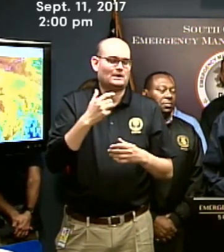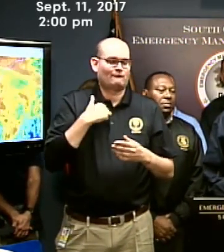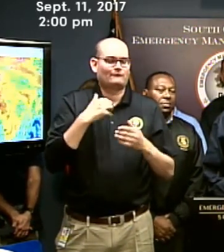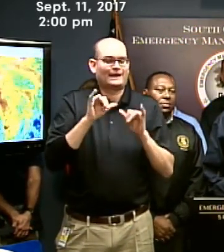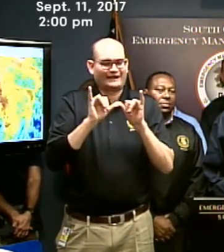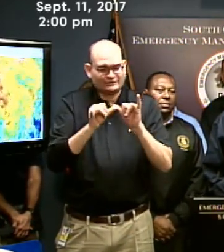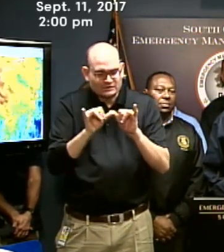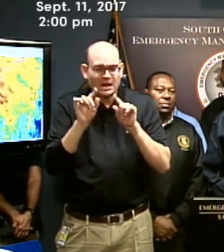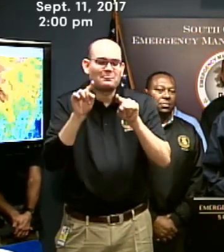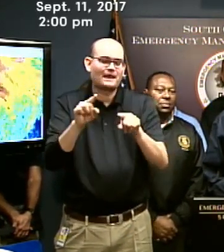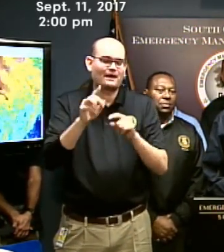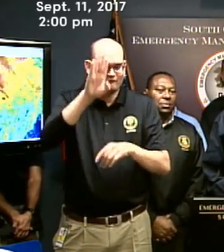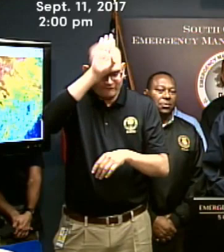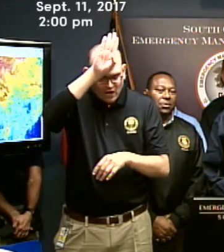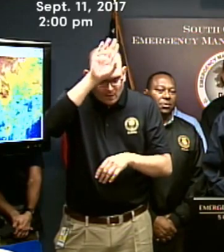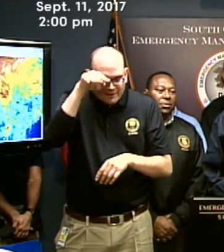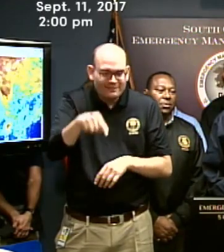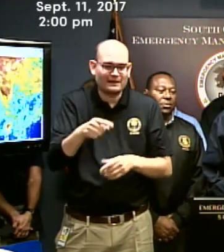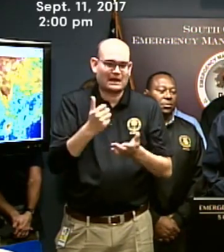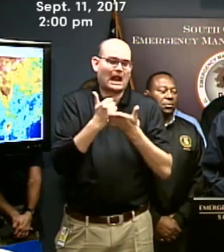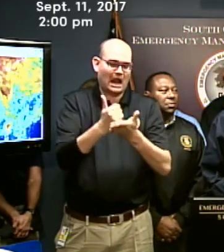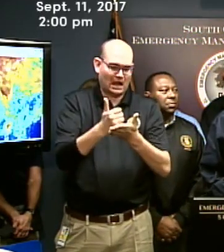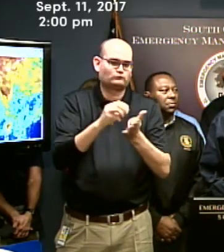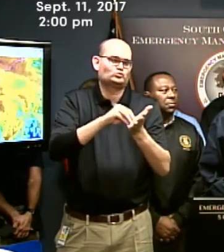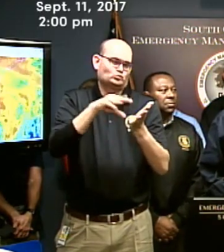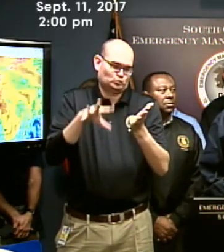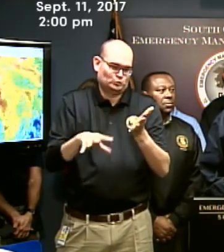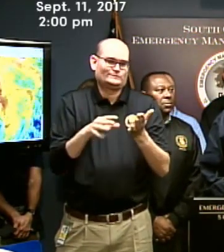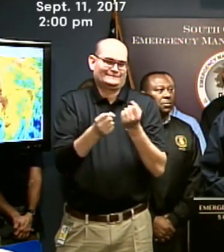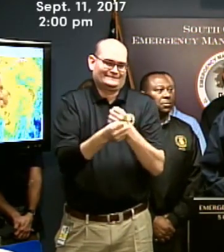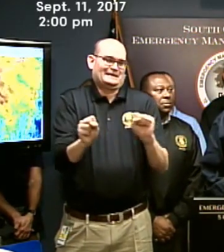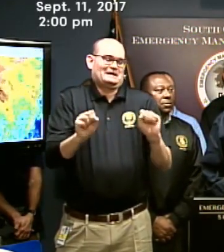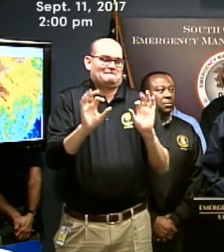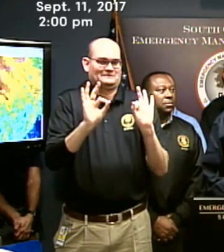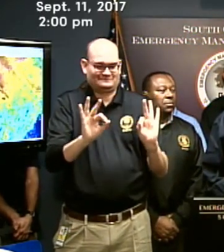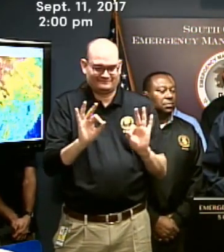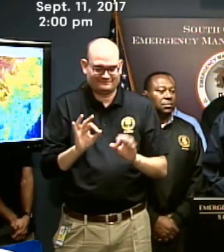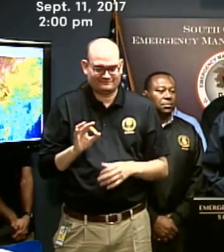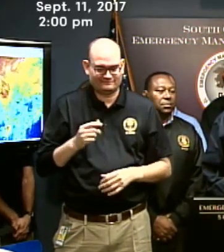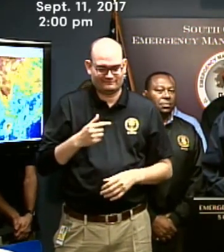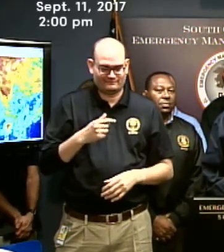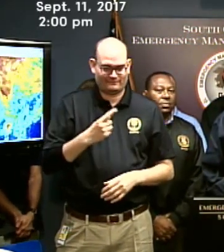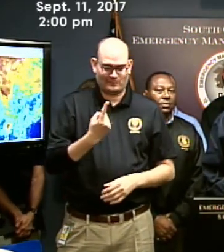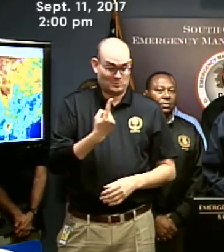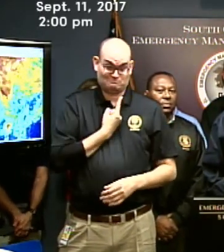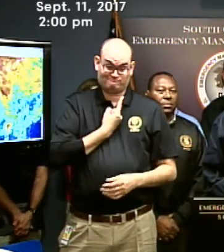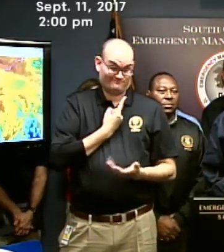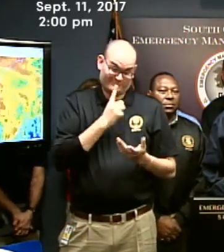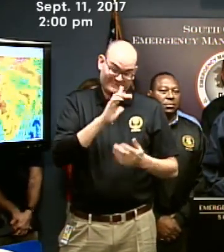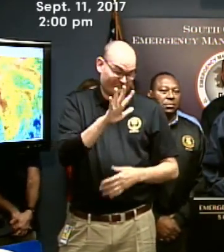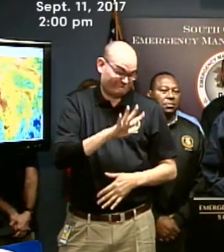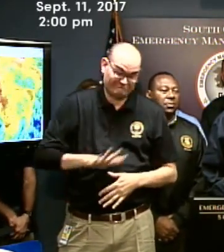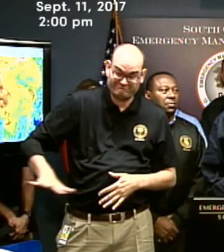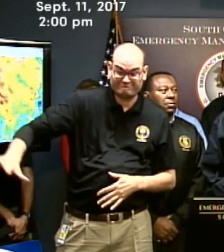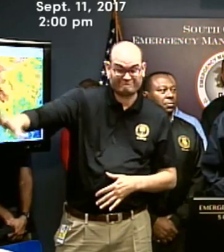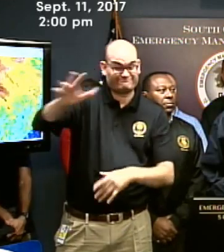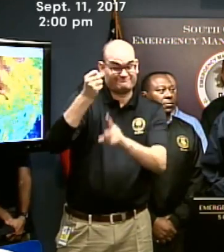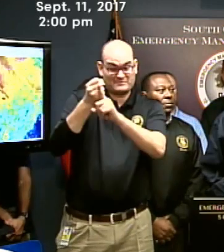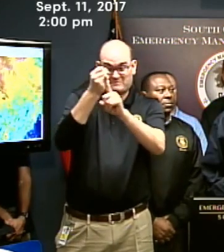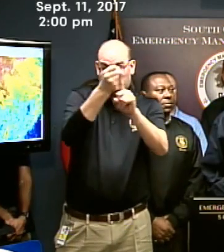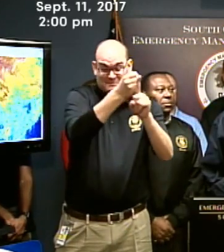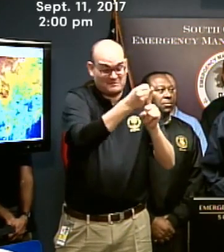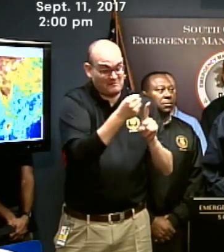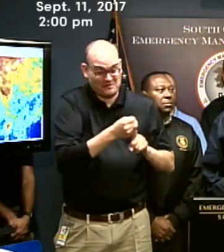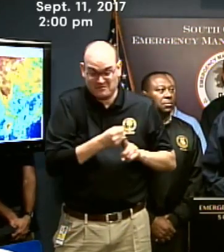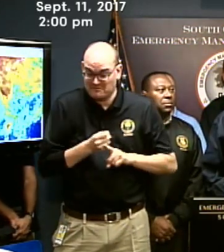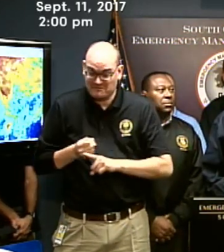fire departments over there. But that's what everybody's going to face when a big limb or a tree falls on your property, and it